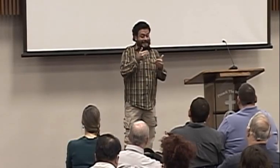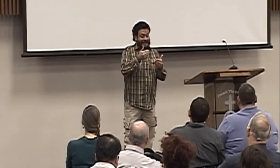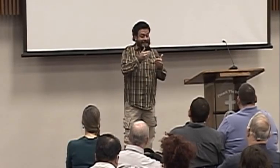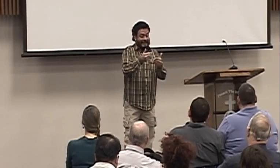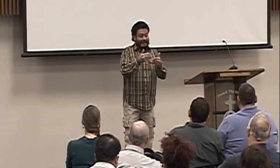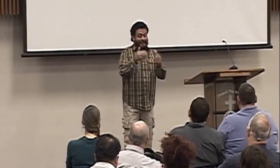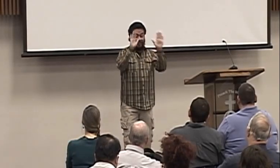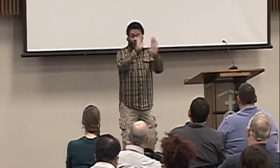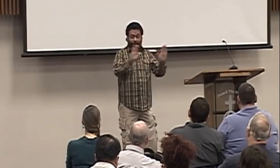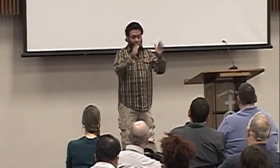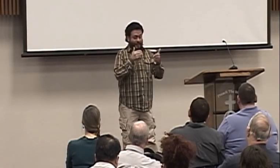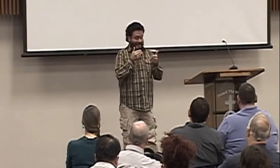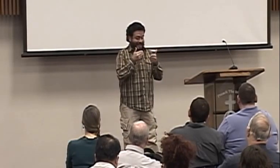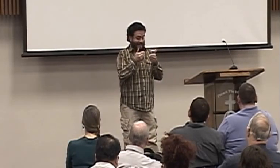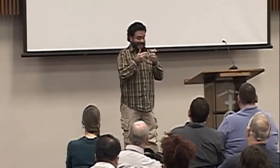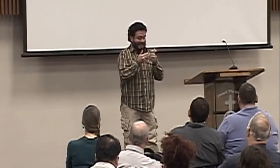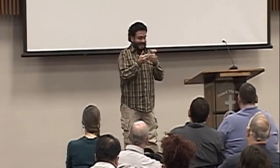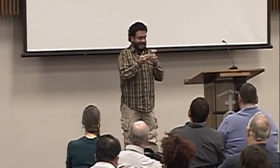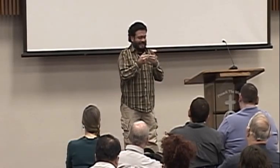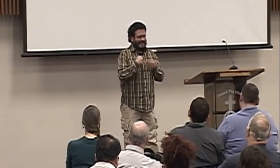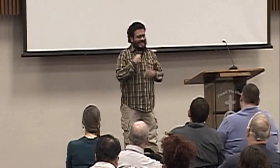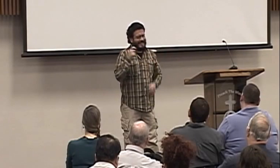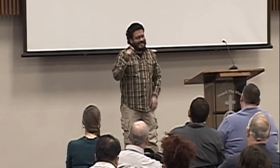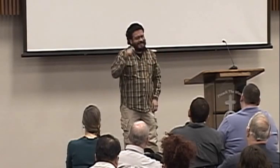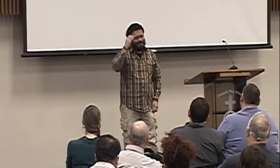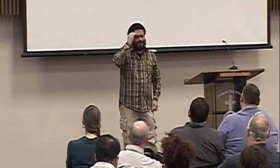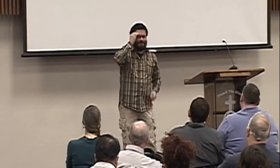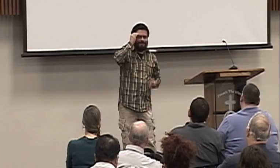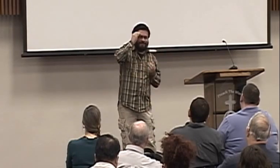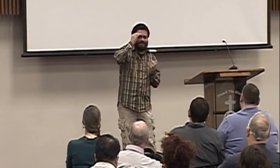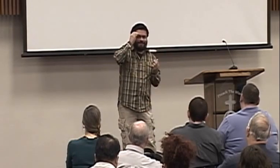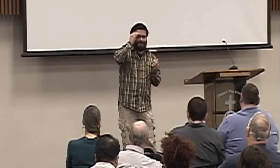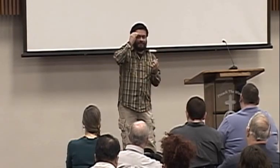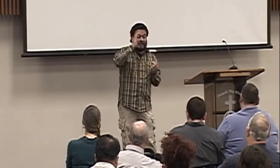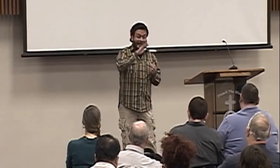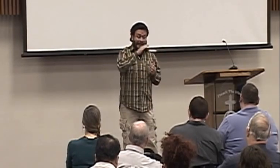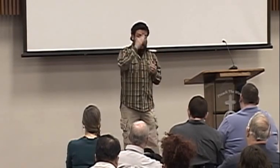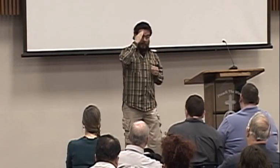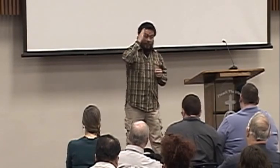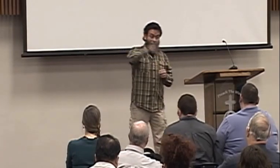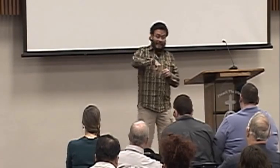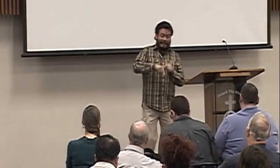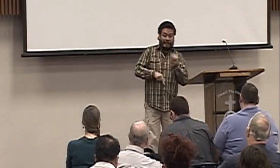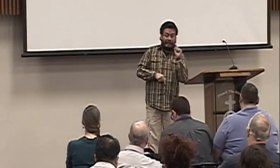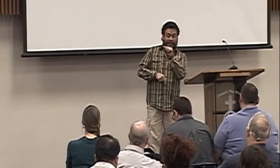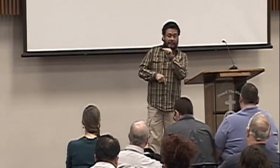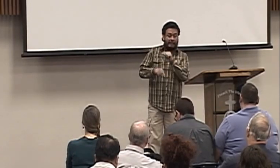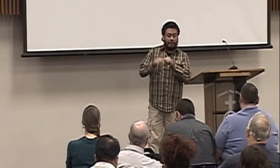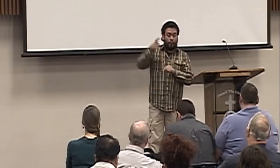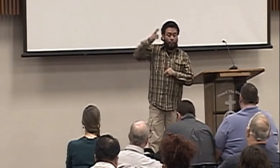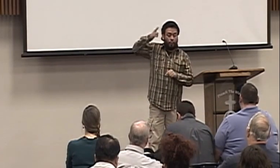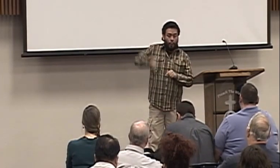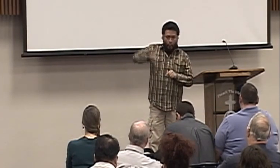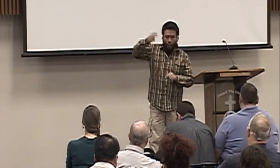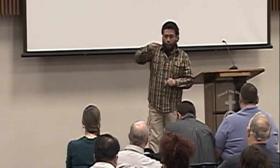So then it was getting close to Sunday. I thought, we got to figure out how we can reach out to the deaf. He said, you know, this